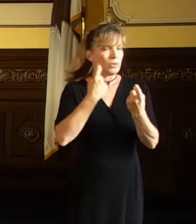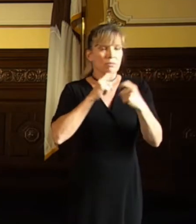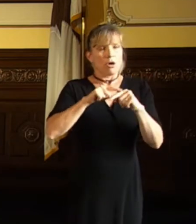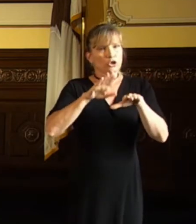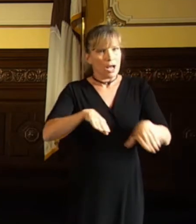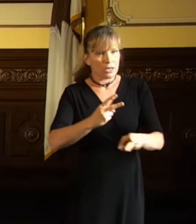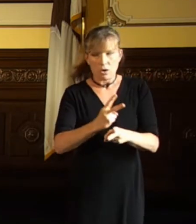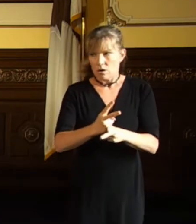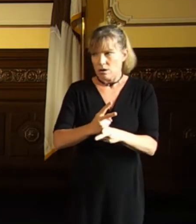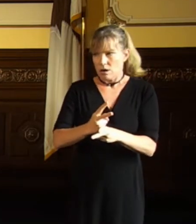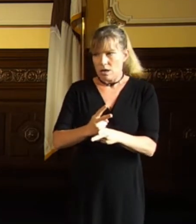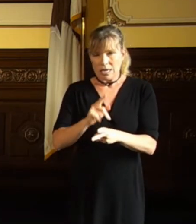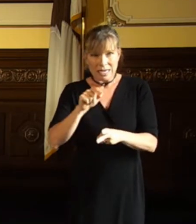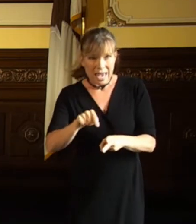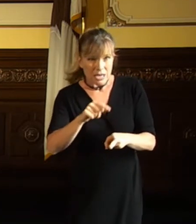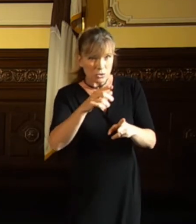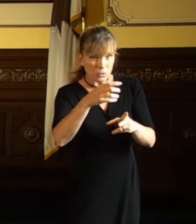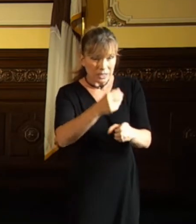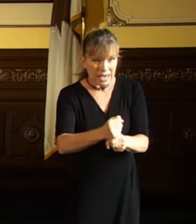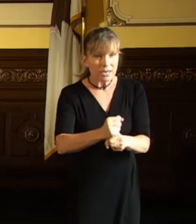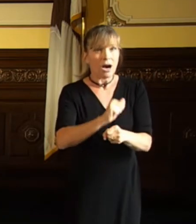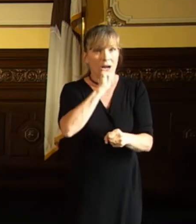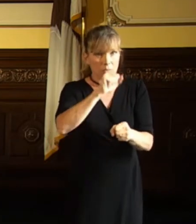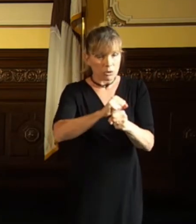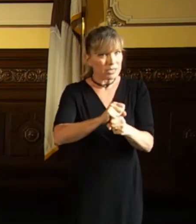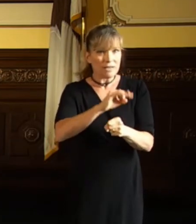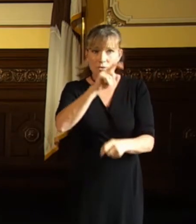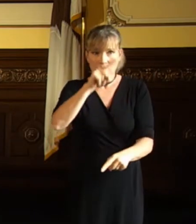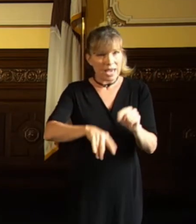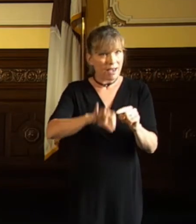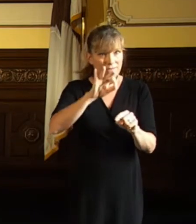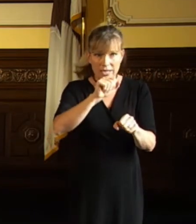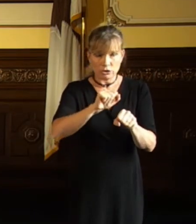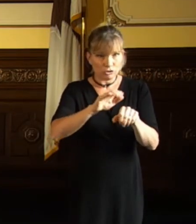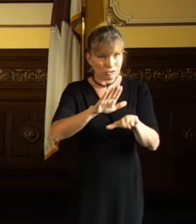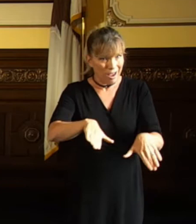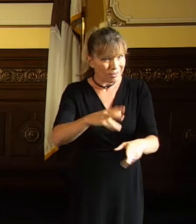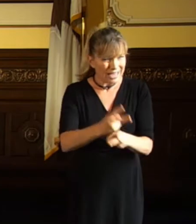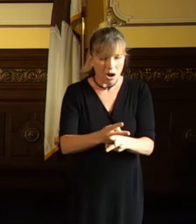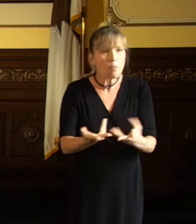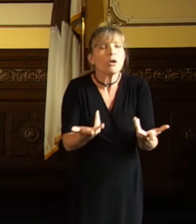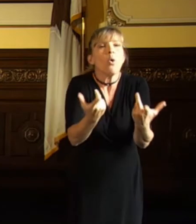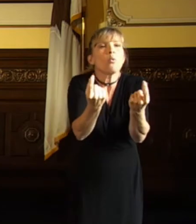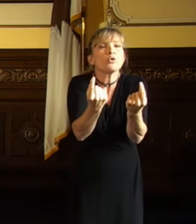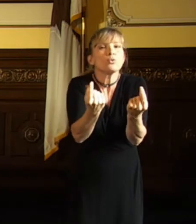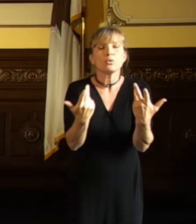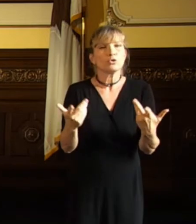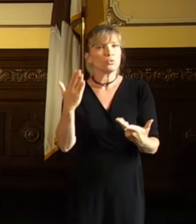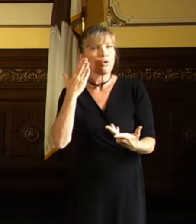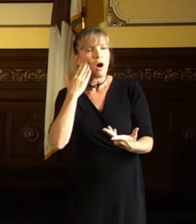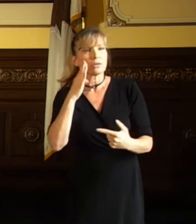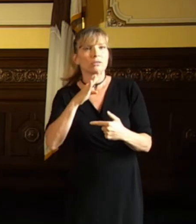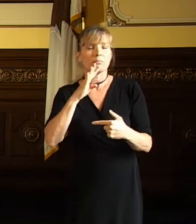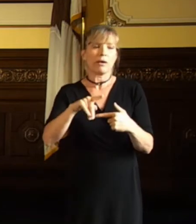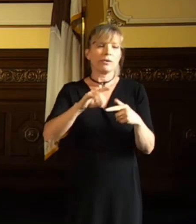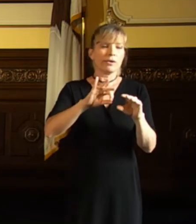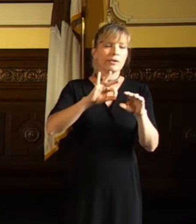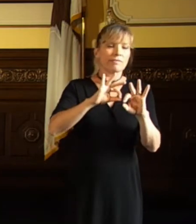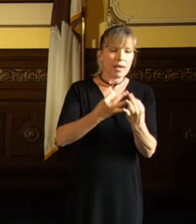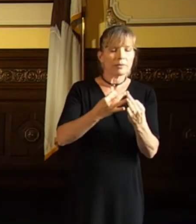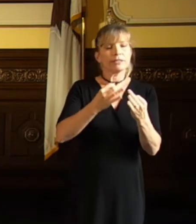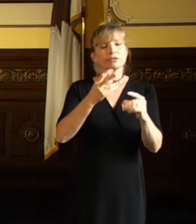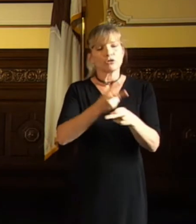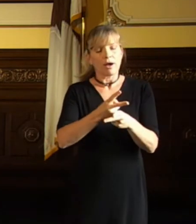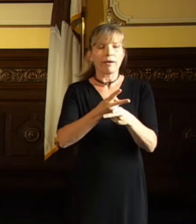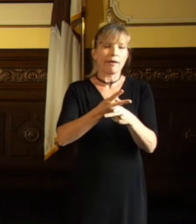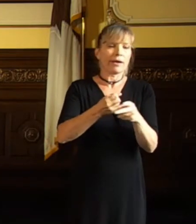childcare. Can somebody receive unemployment if they are not able to find childcare? Or What are we doing? I know you've talked about expanding childcare, but people are still